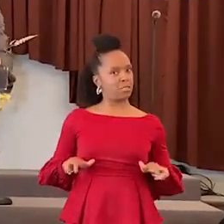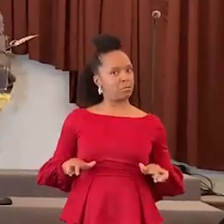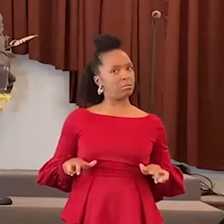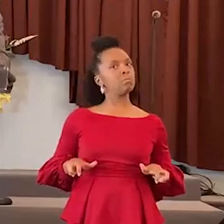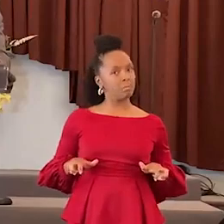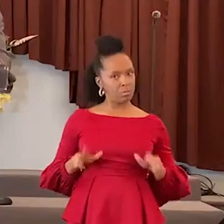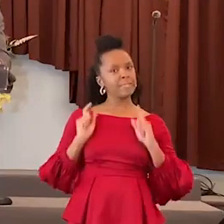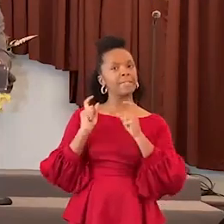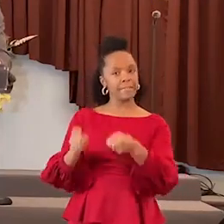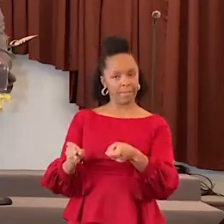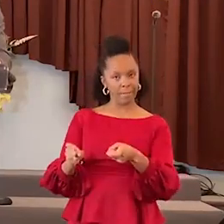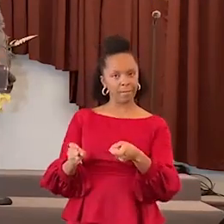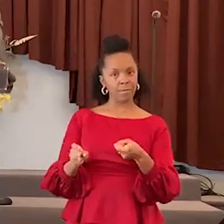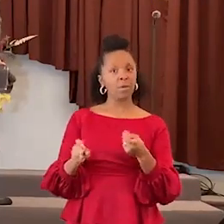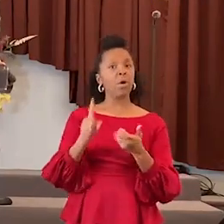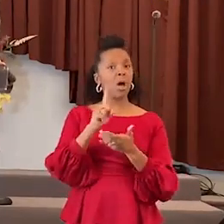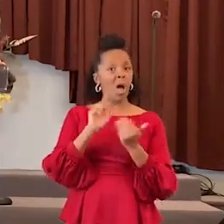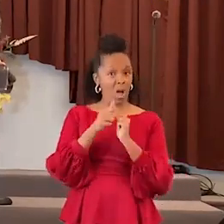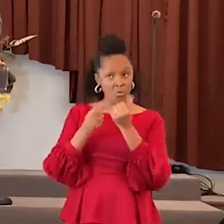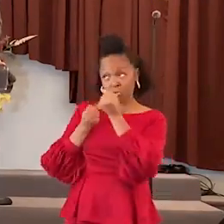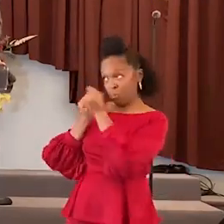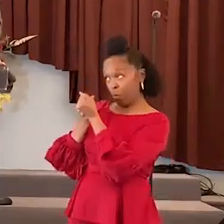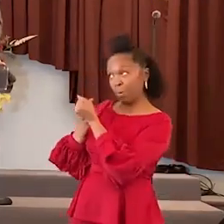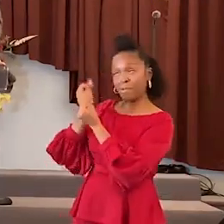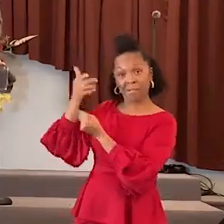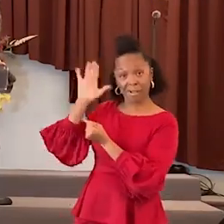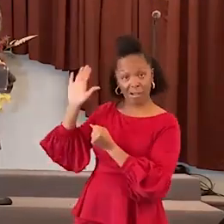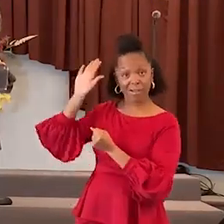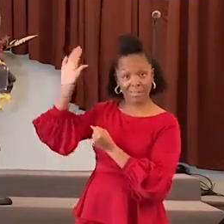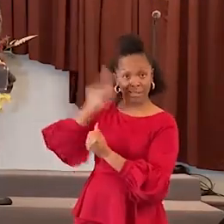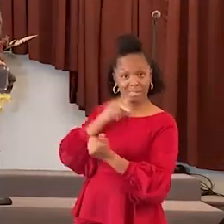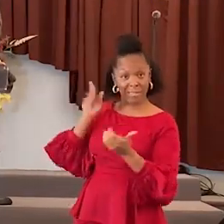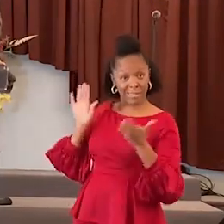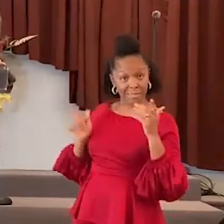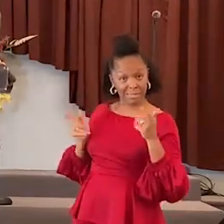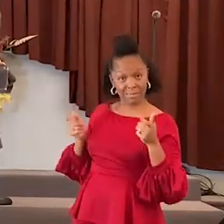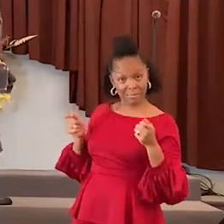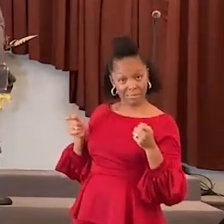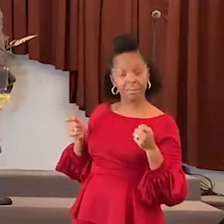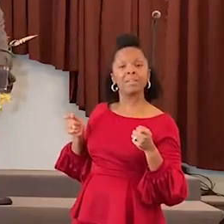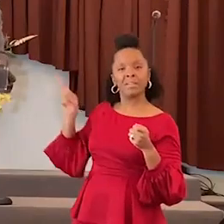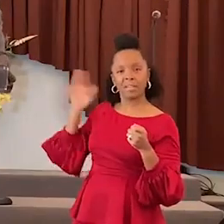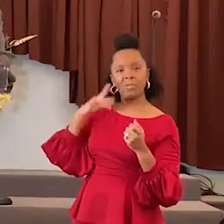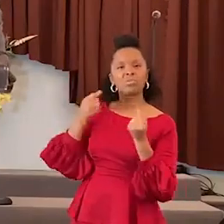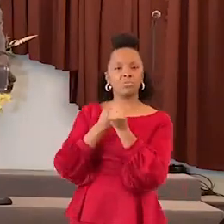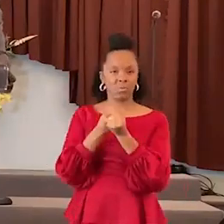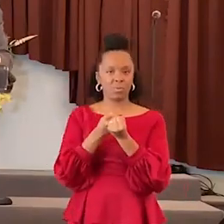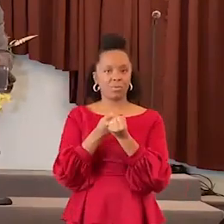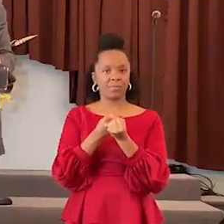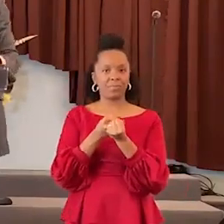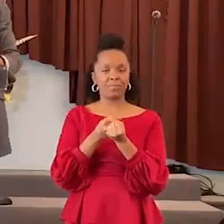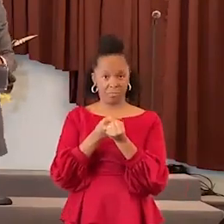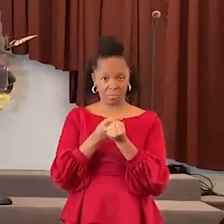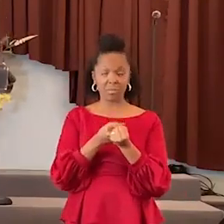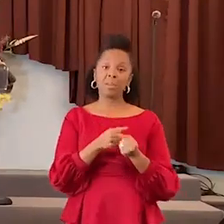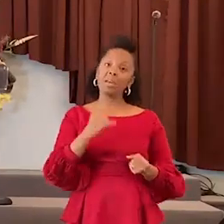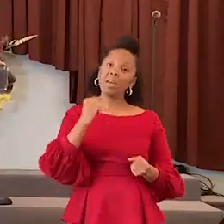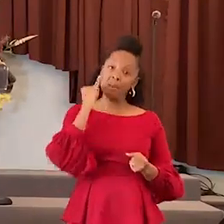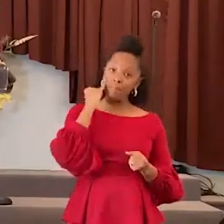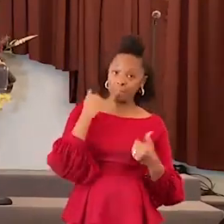happen for you. I want you to do it right now. Faith and giving makes doors open. I want to say that